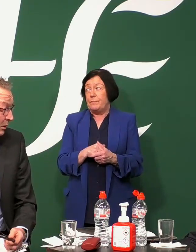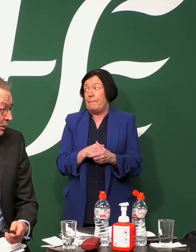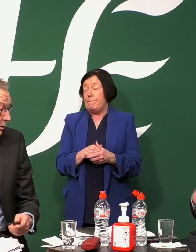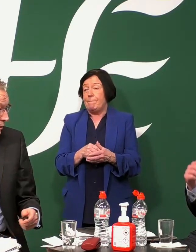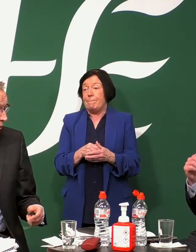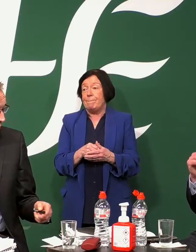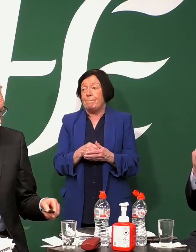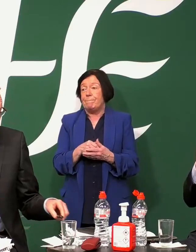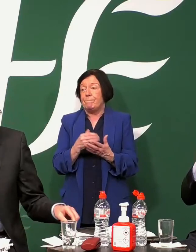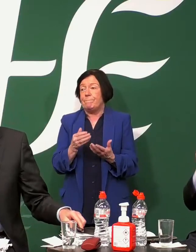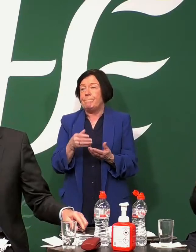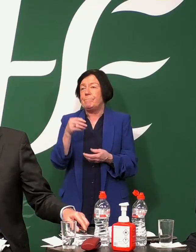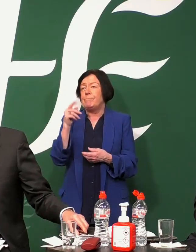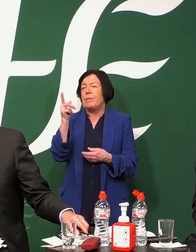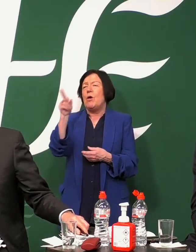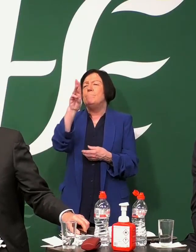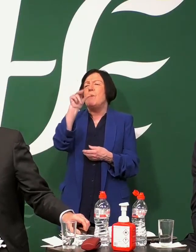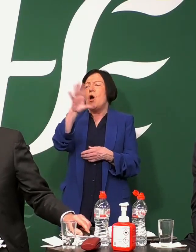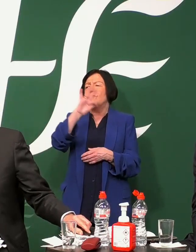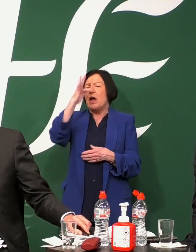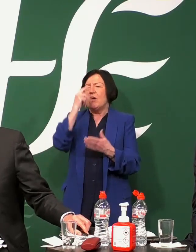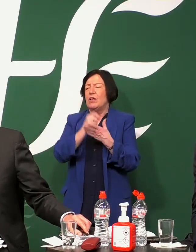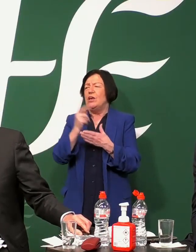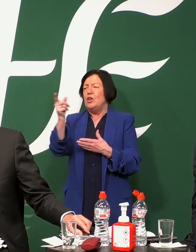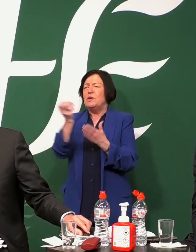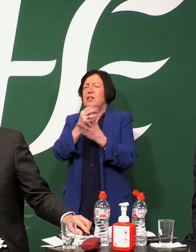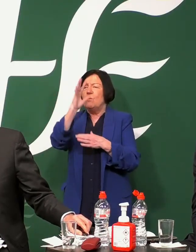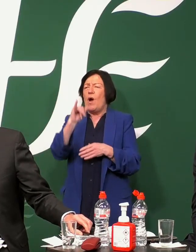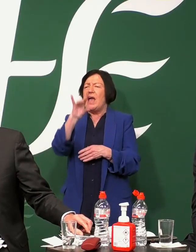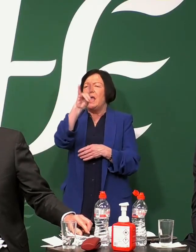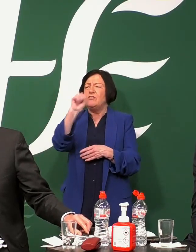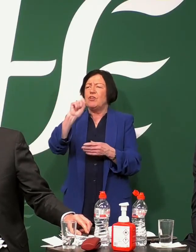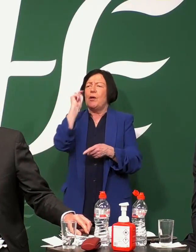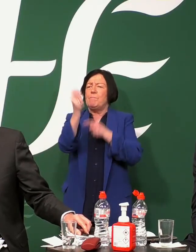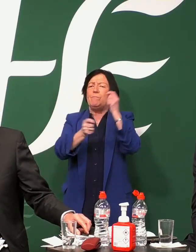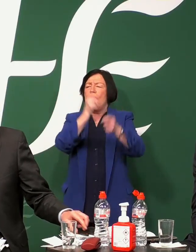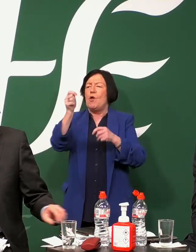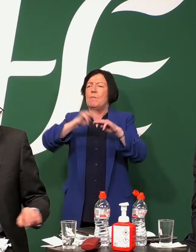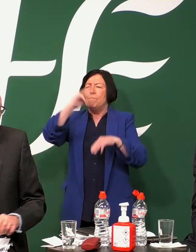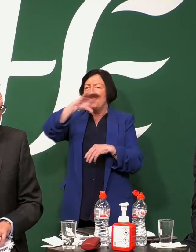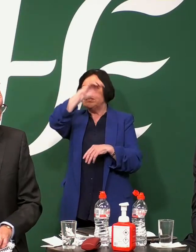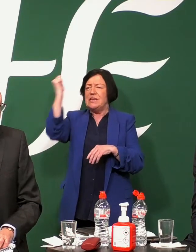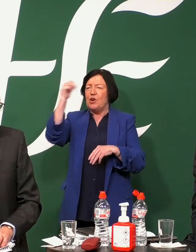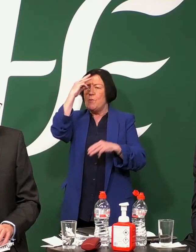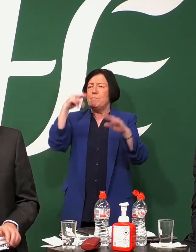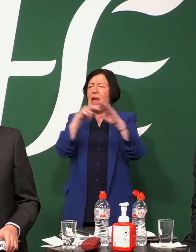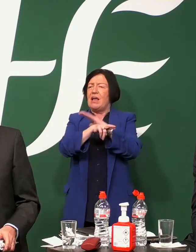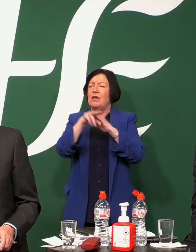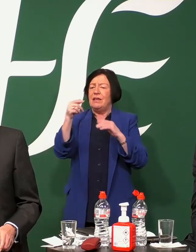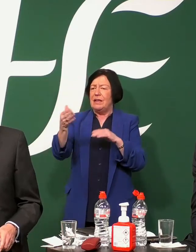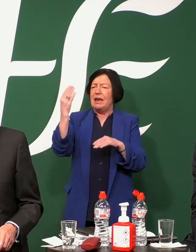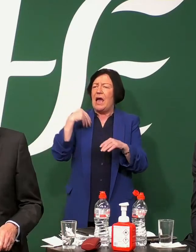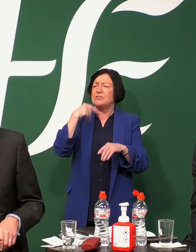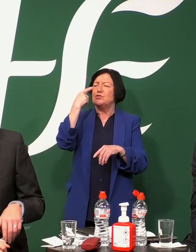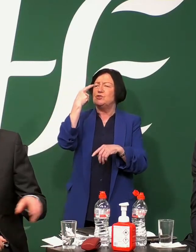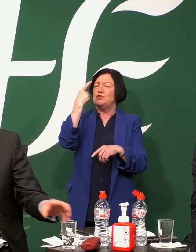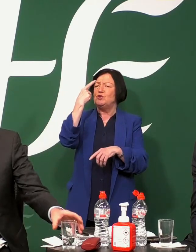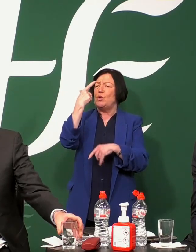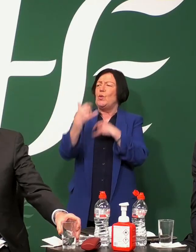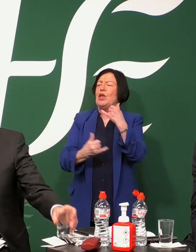Yeah, Paul, can you explain why the HSE appointed so many more senior managers in Q2 of last year than